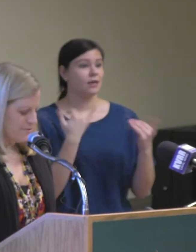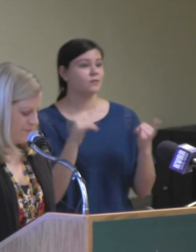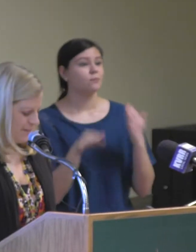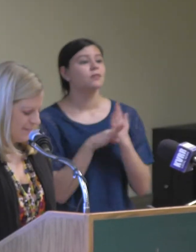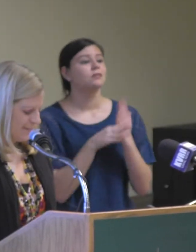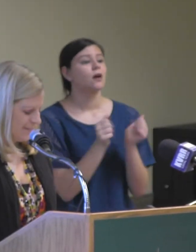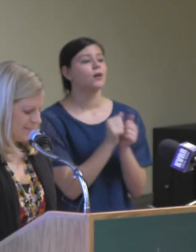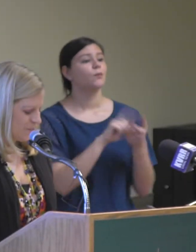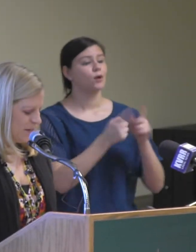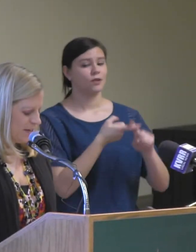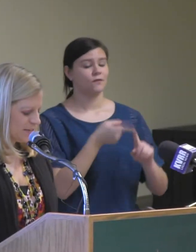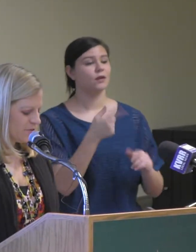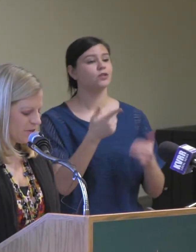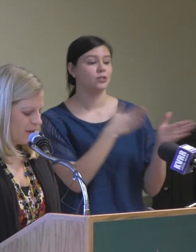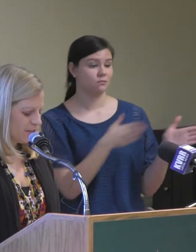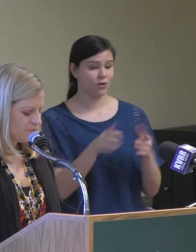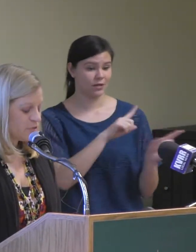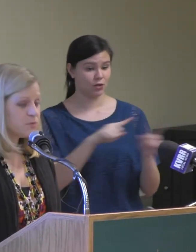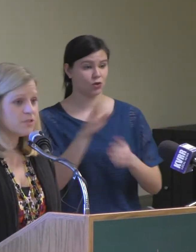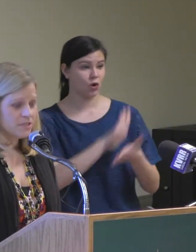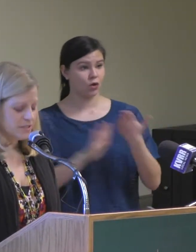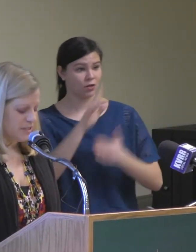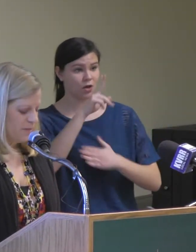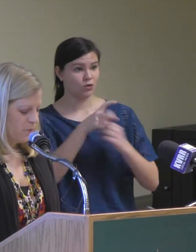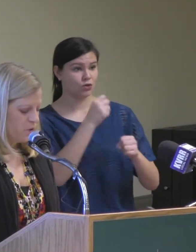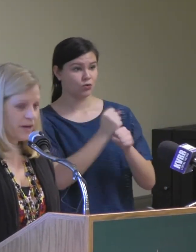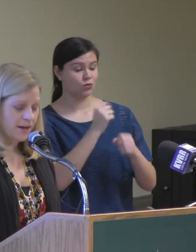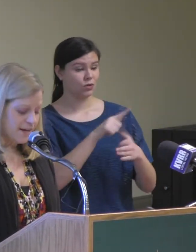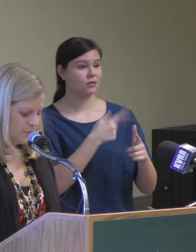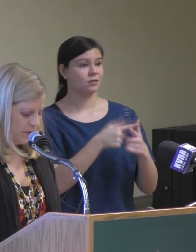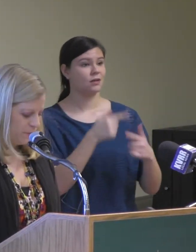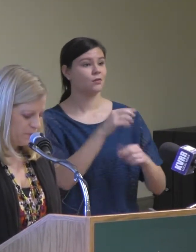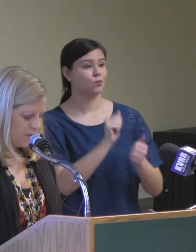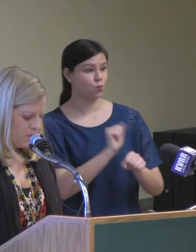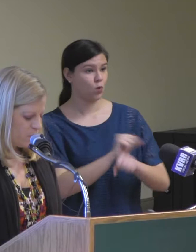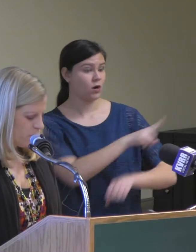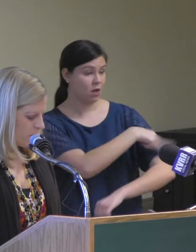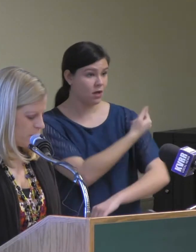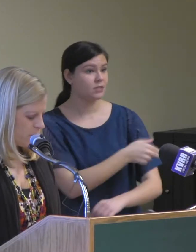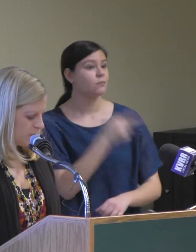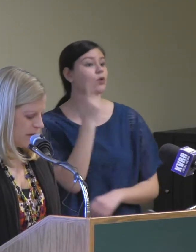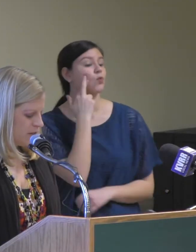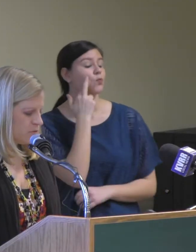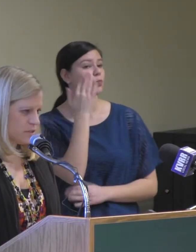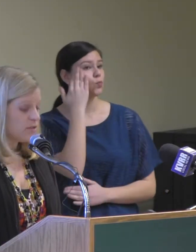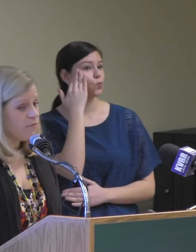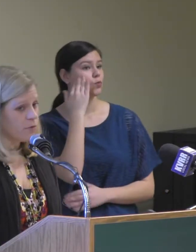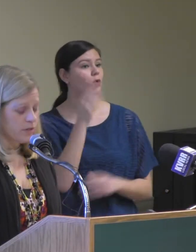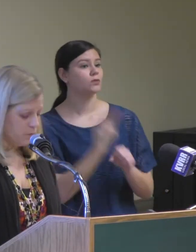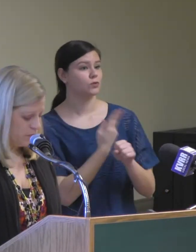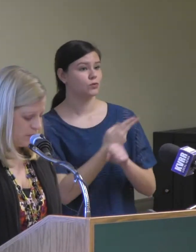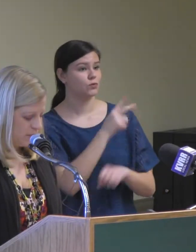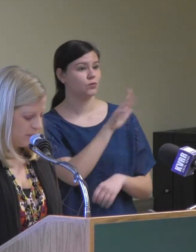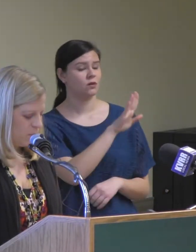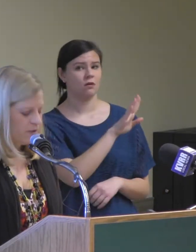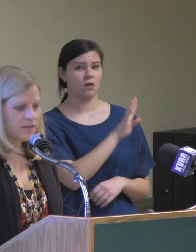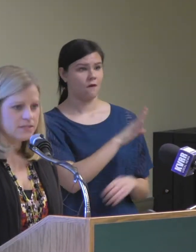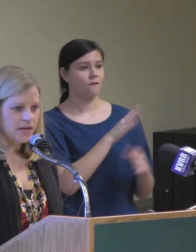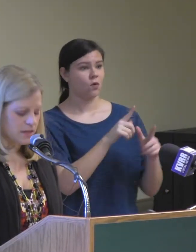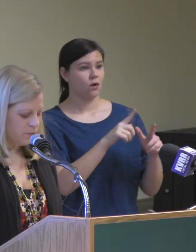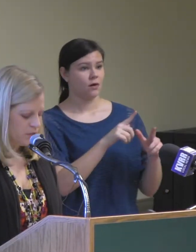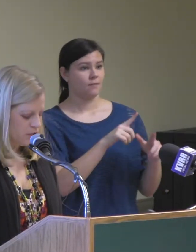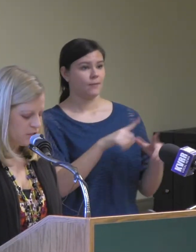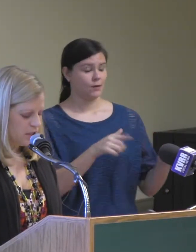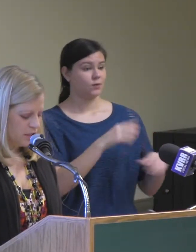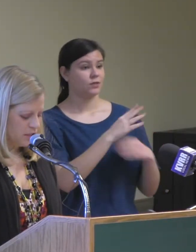soccer with her friends. She is planning to go to college for 2 years and then work at a hospital. Ruth knows and uses 4 languages: American